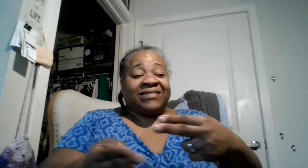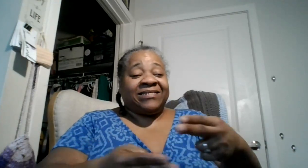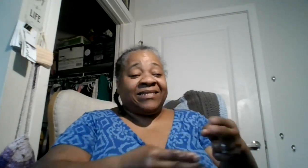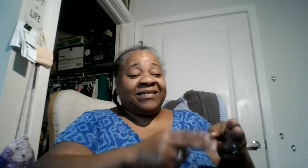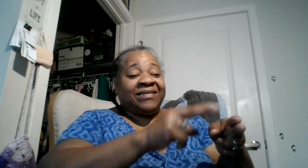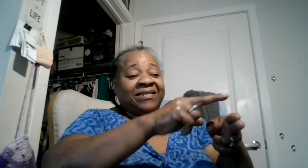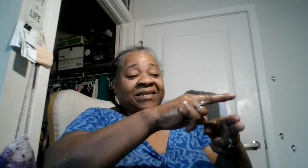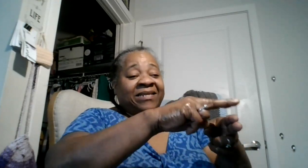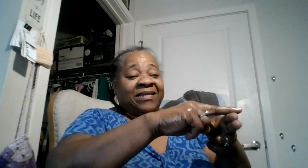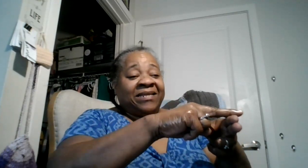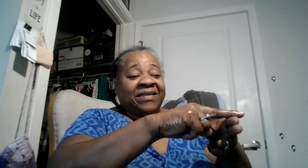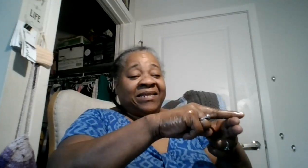decrease,